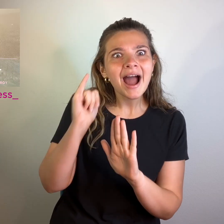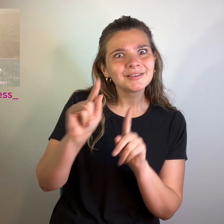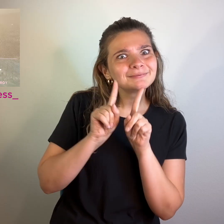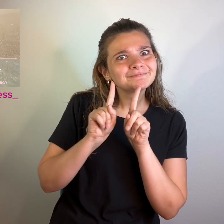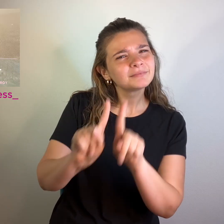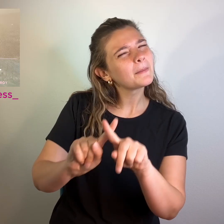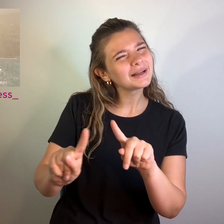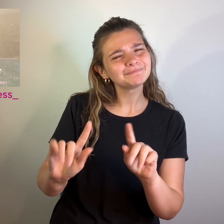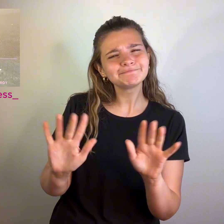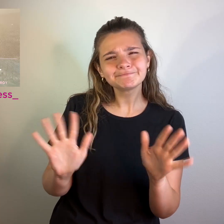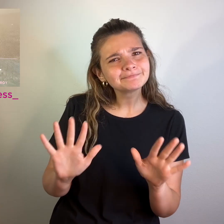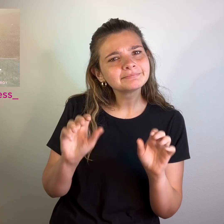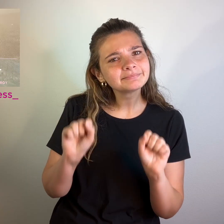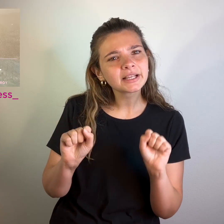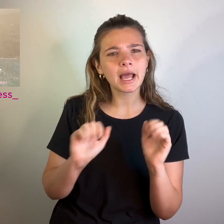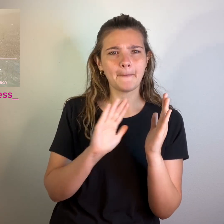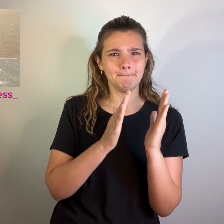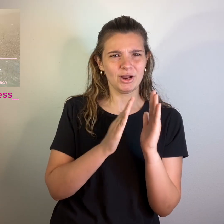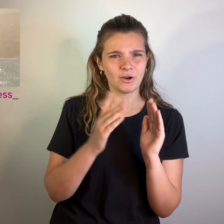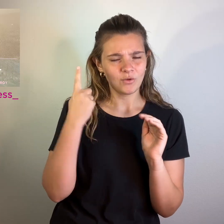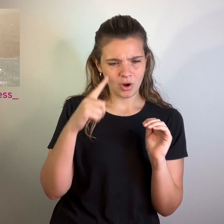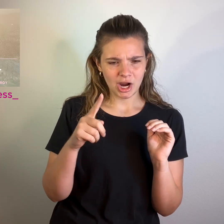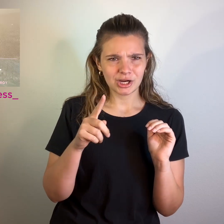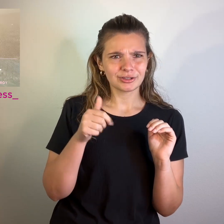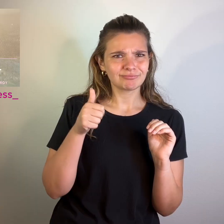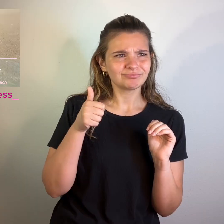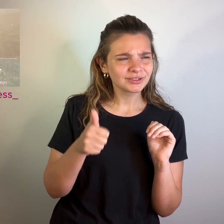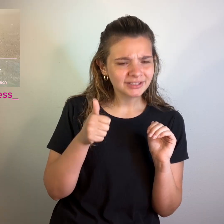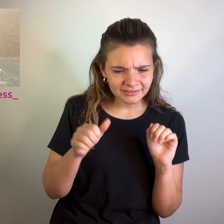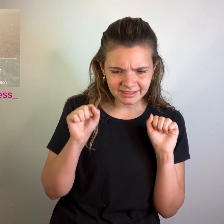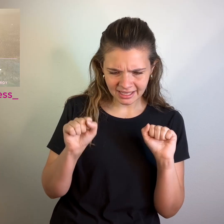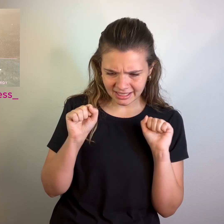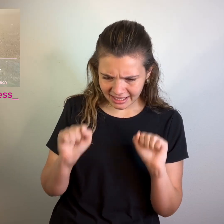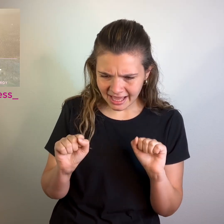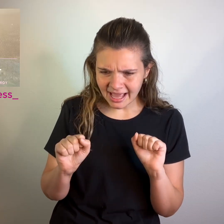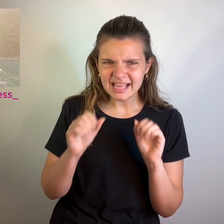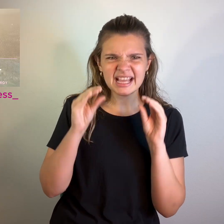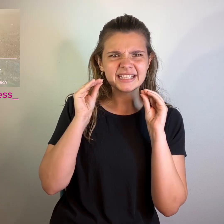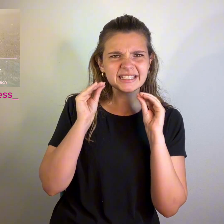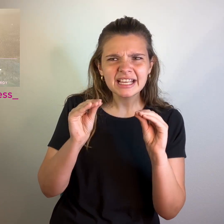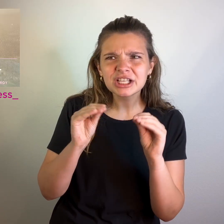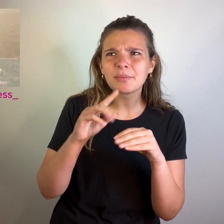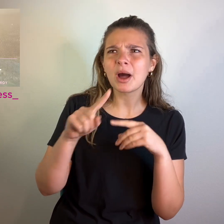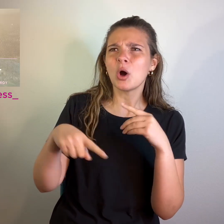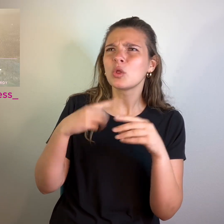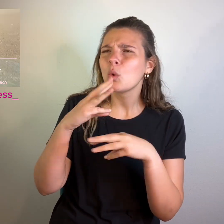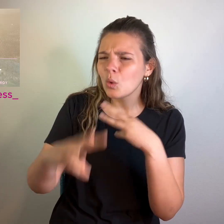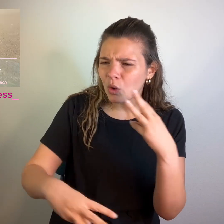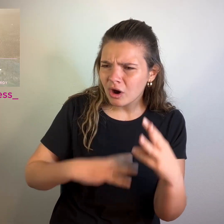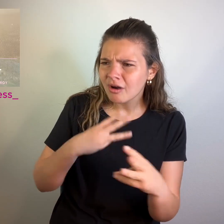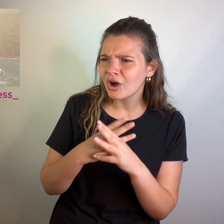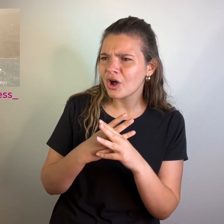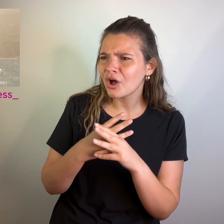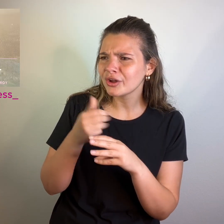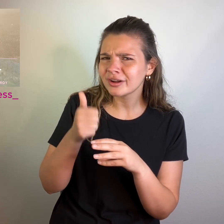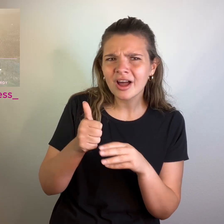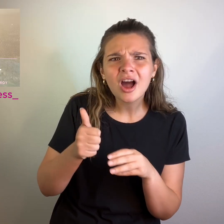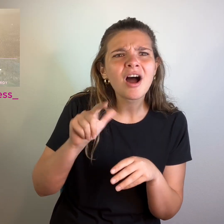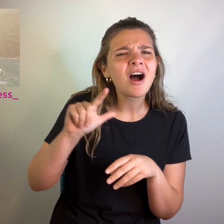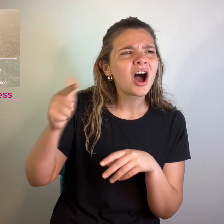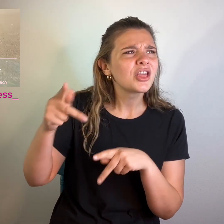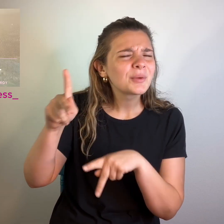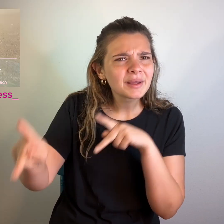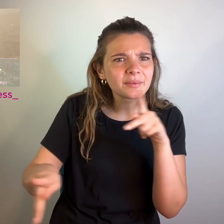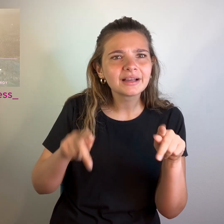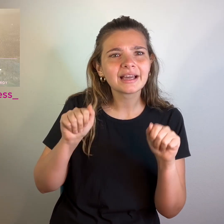just a mirror of ourselves and is teaching us something about ourselves, the world, other people. And when you can find so